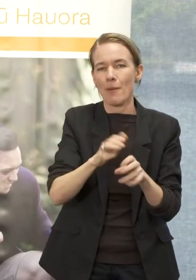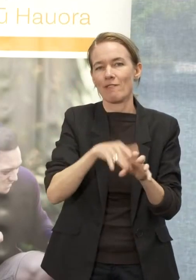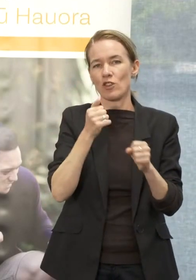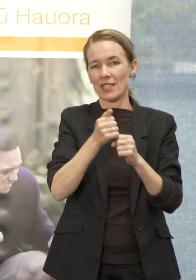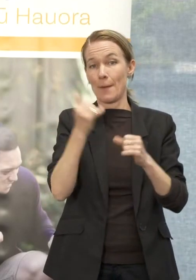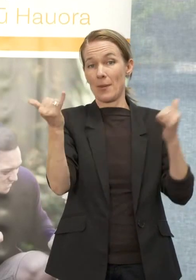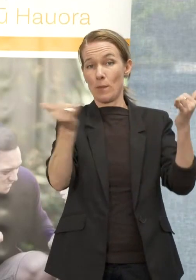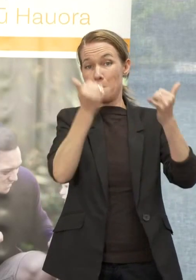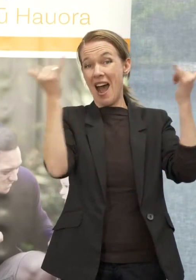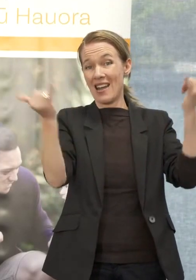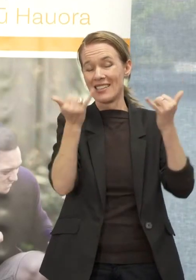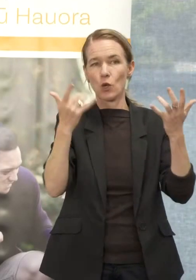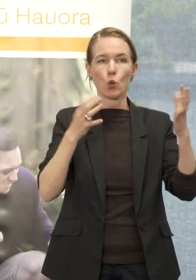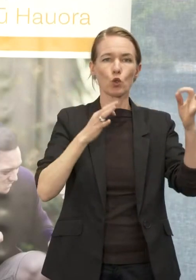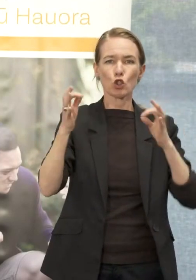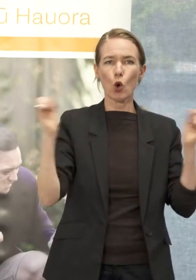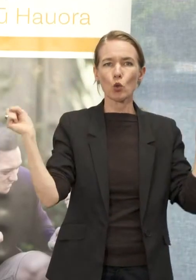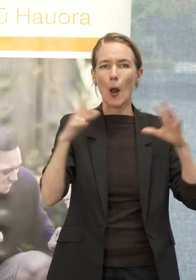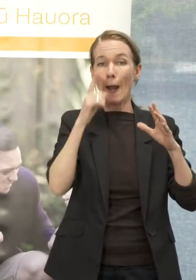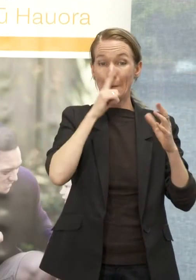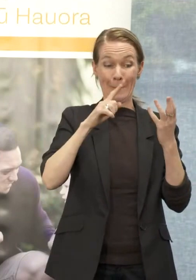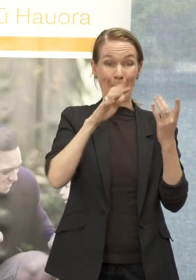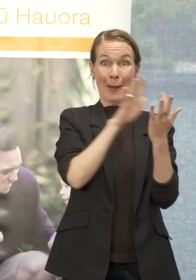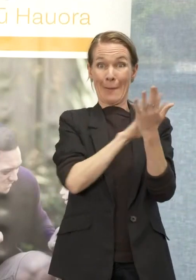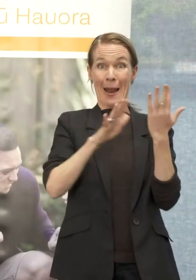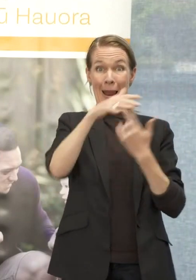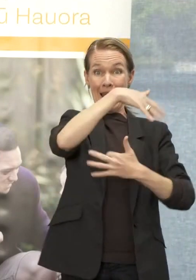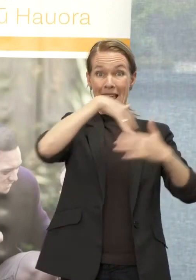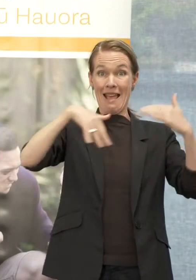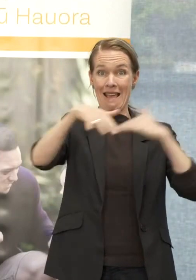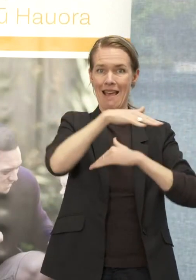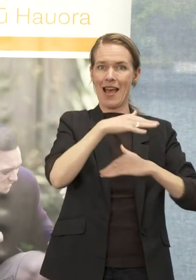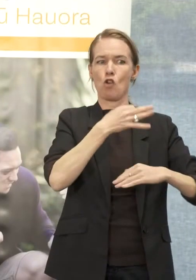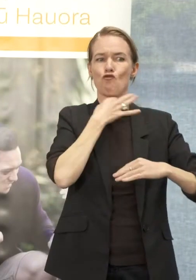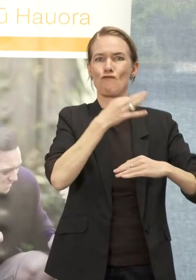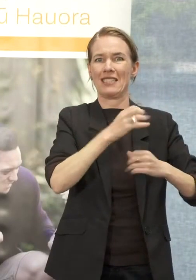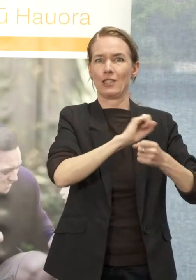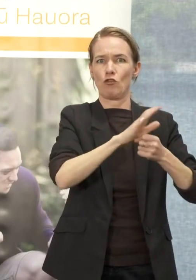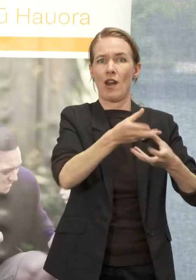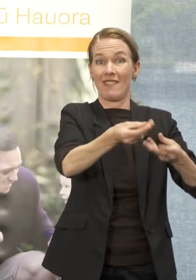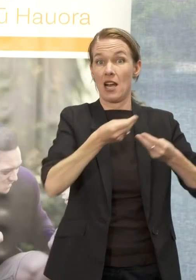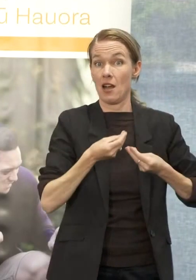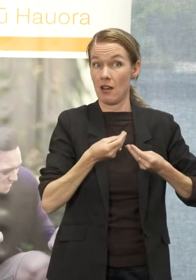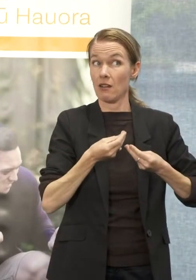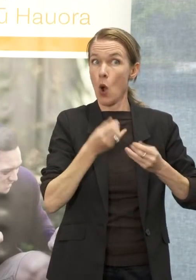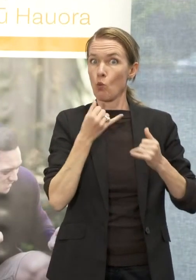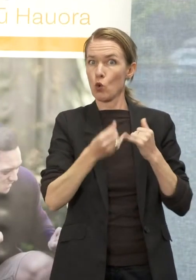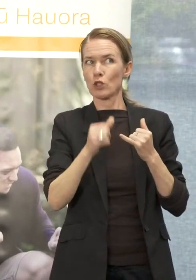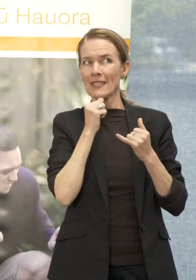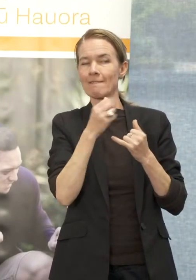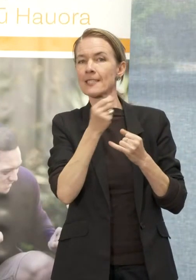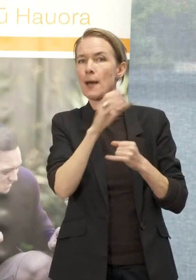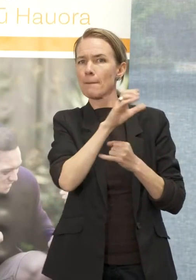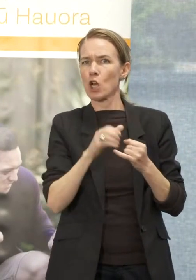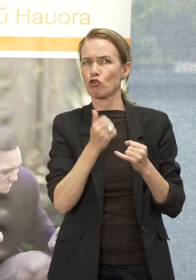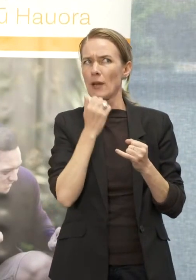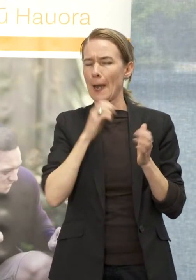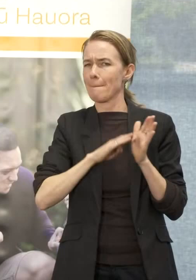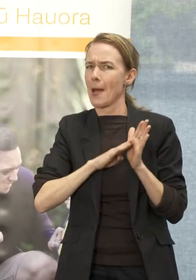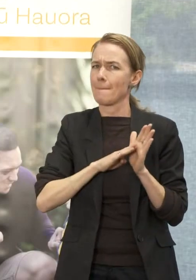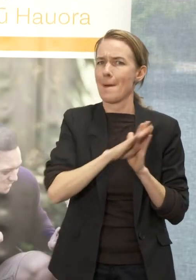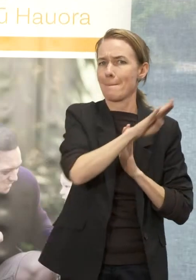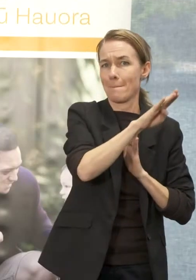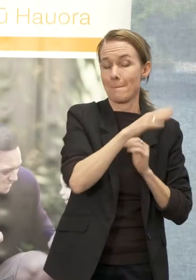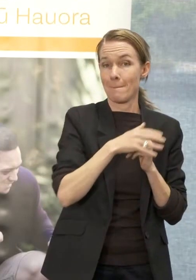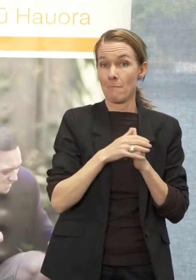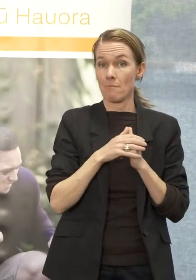gatherings. So if you're in a country with already high levels of COVID-19, and many of those countries, as we know, have a number of restrictions